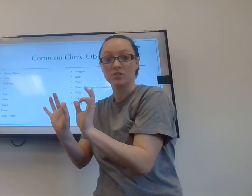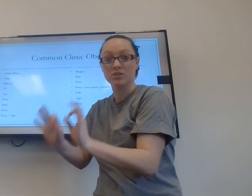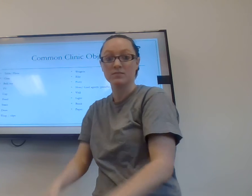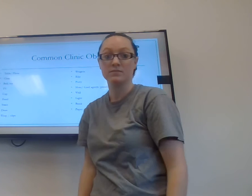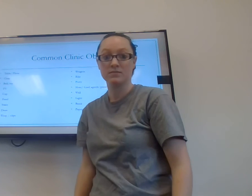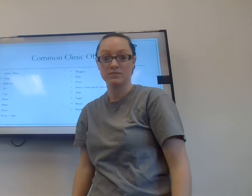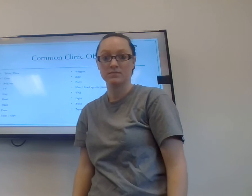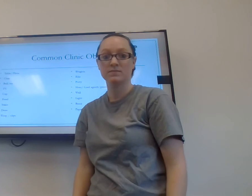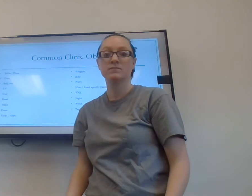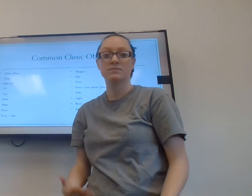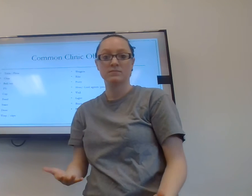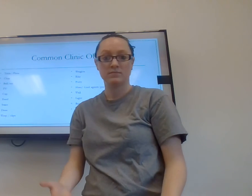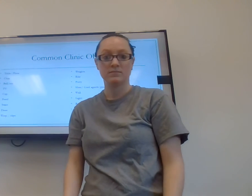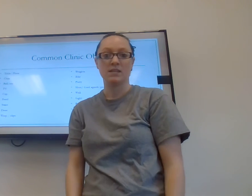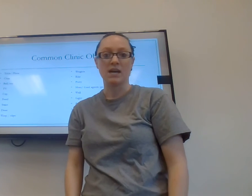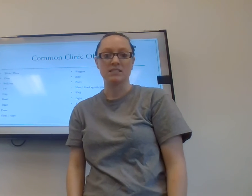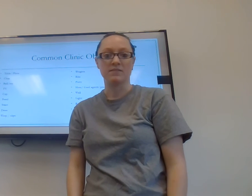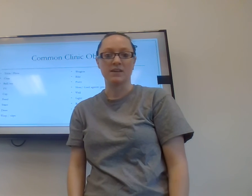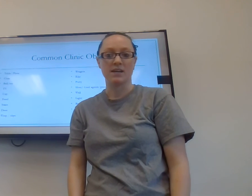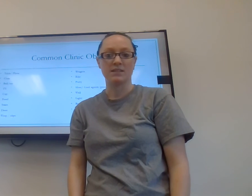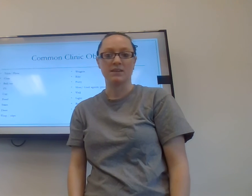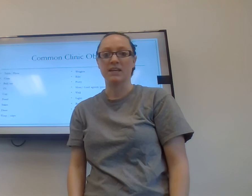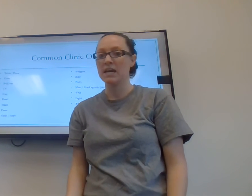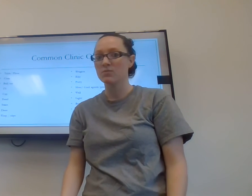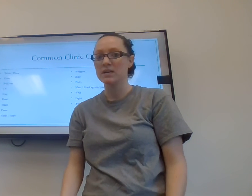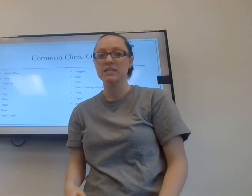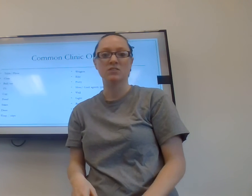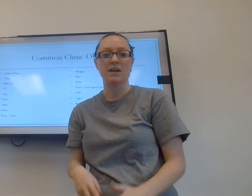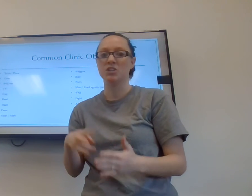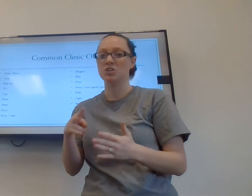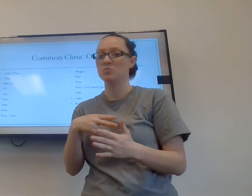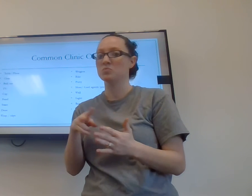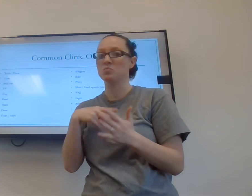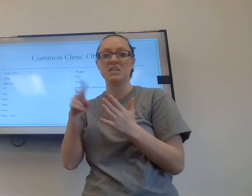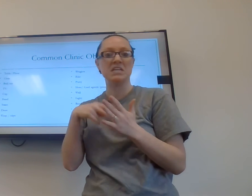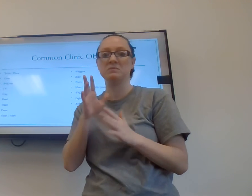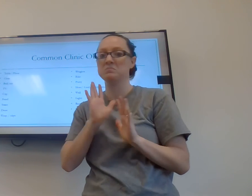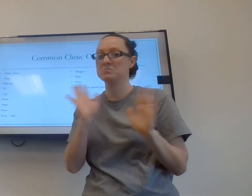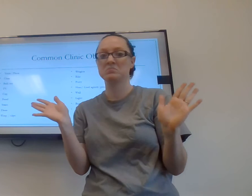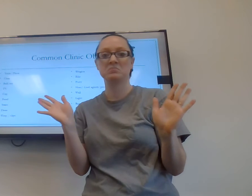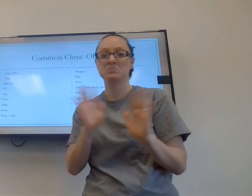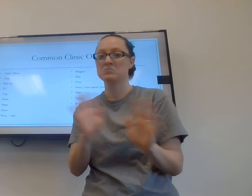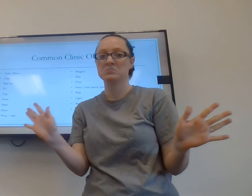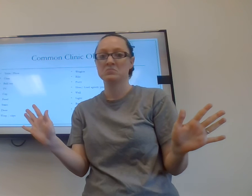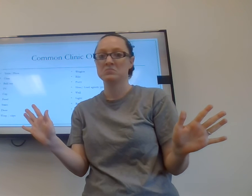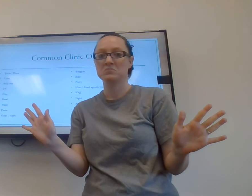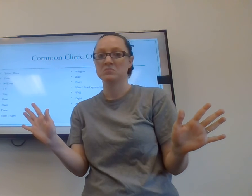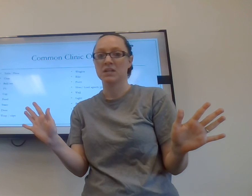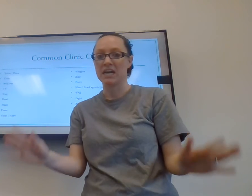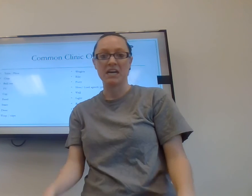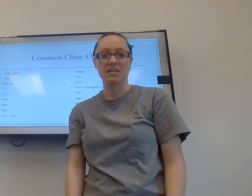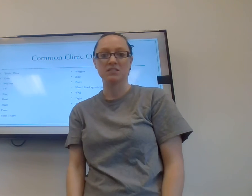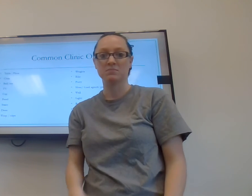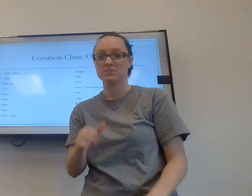good. Kind of stuff like that. If they can't read, they'll tell you, read. I can't.